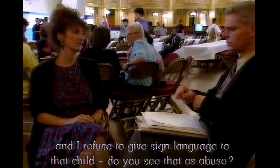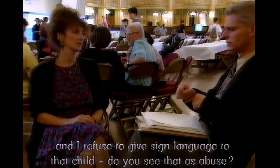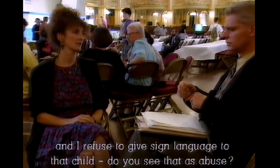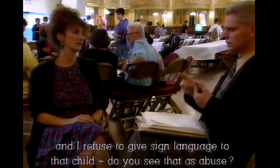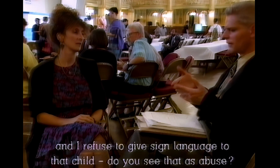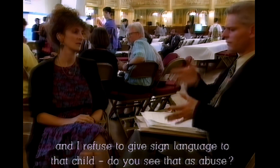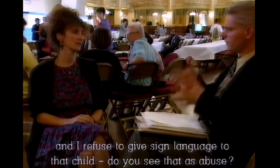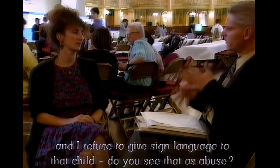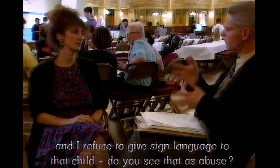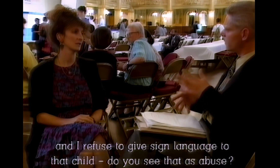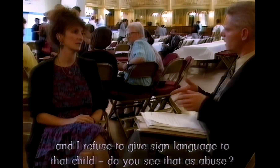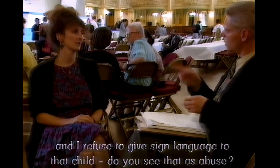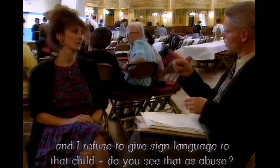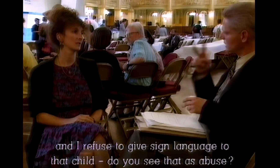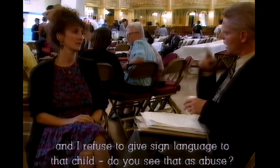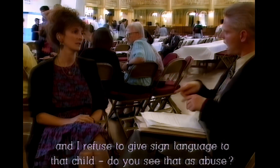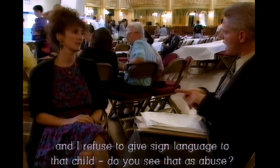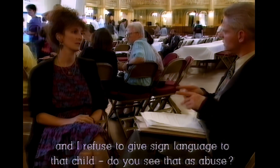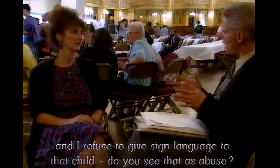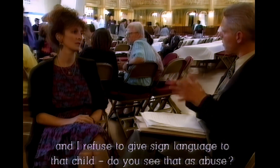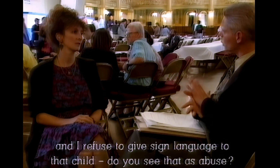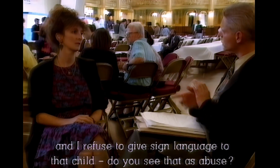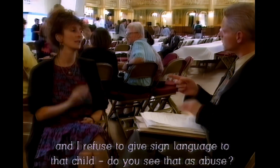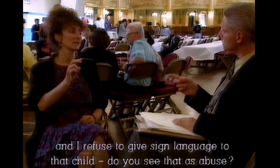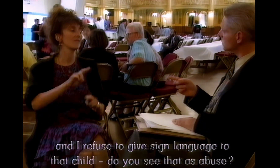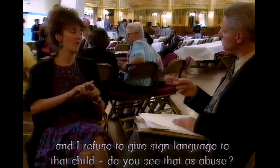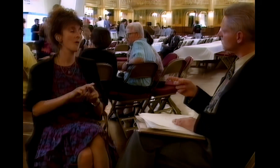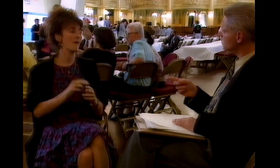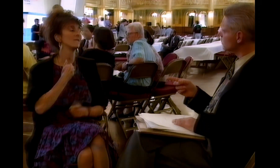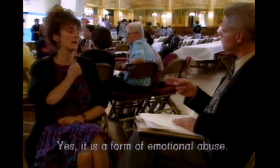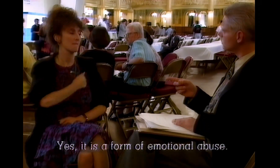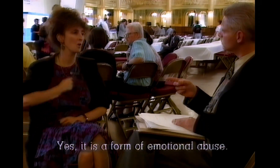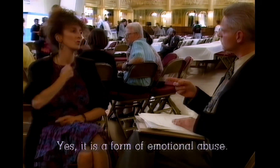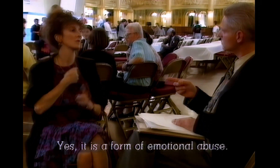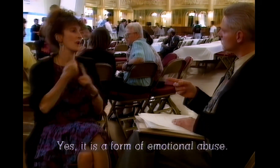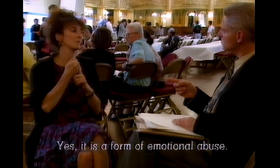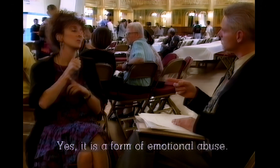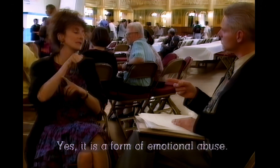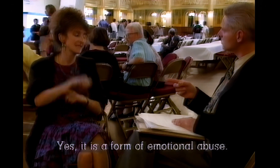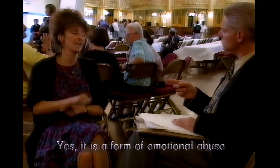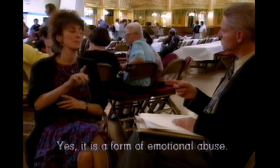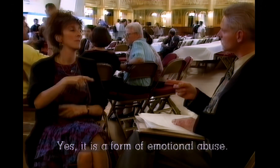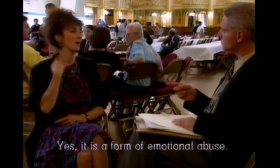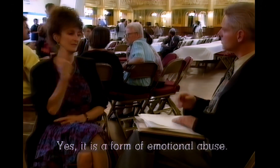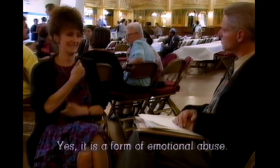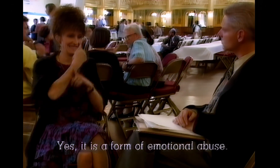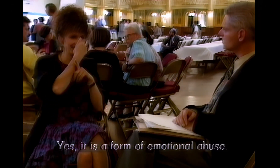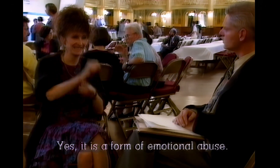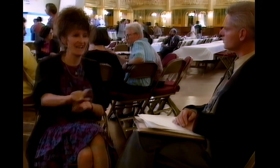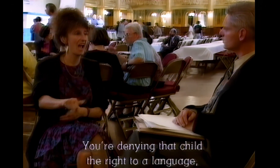parent, refuse to give sign language to that child. Do you see that as abuse? Yes, it is a form of emotional abuse, definitely, because